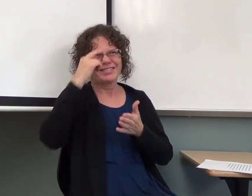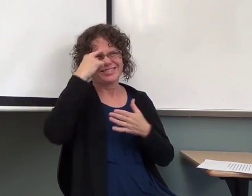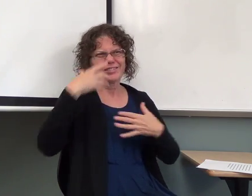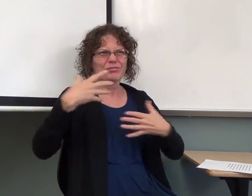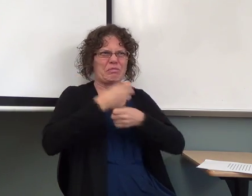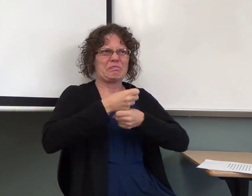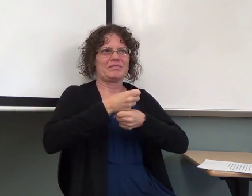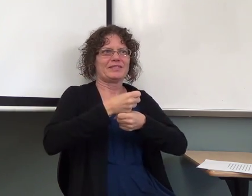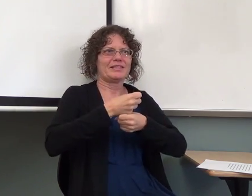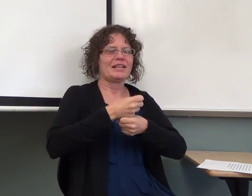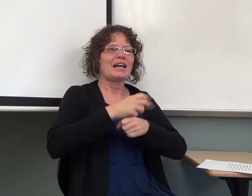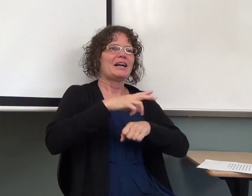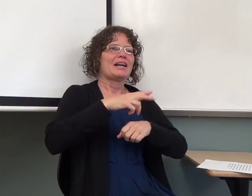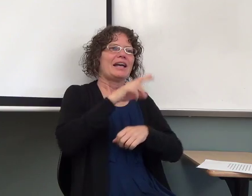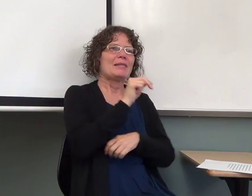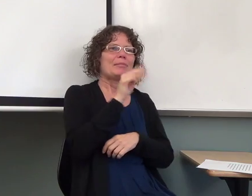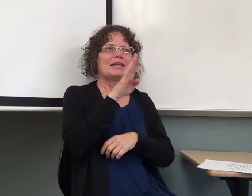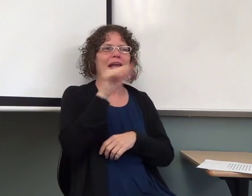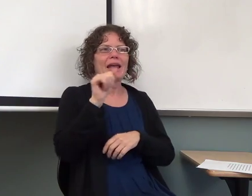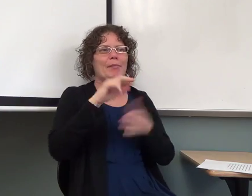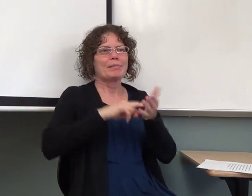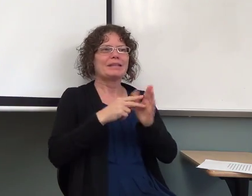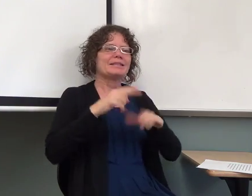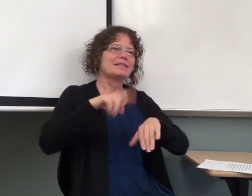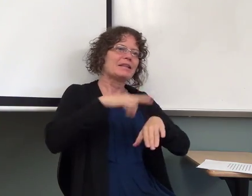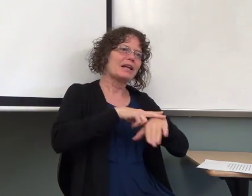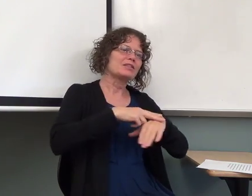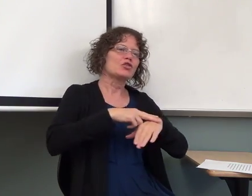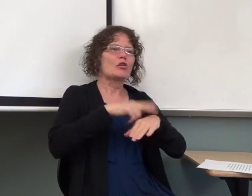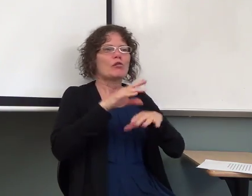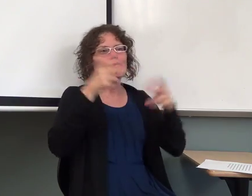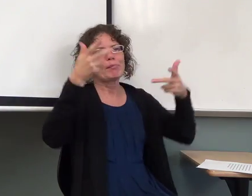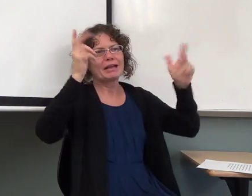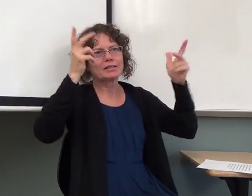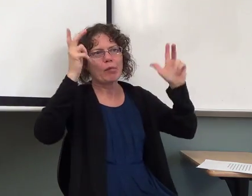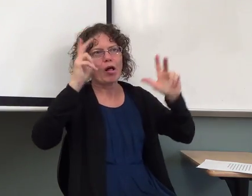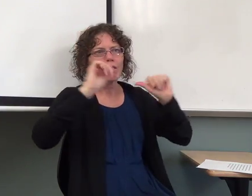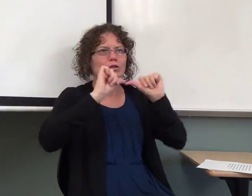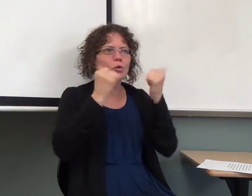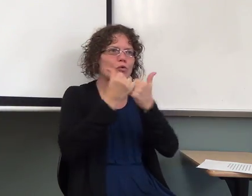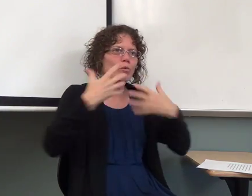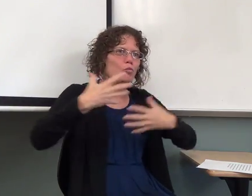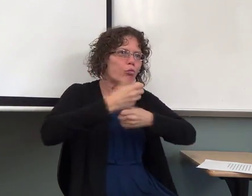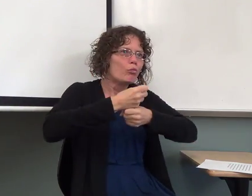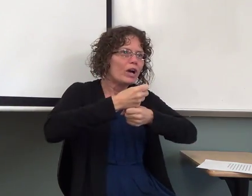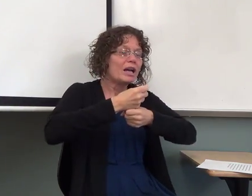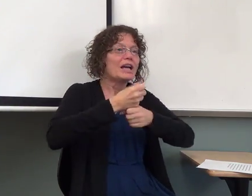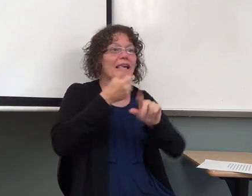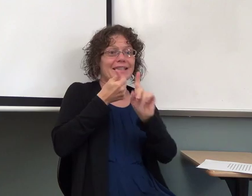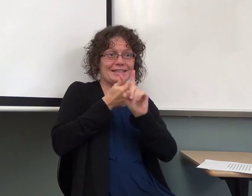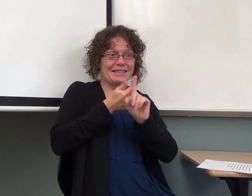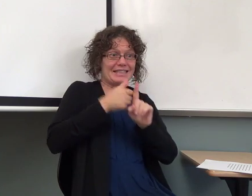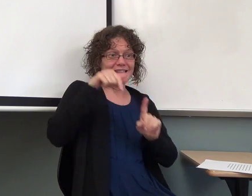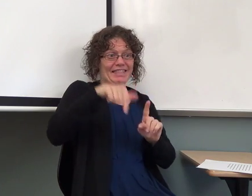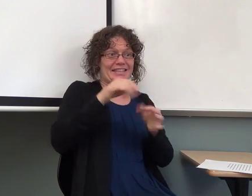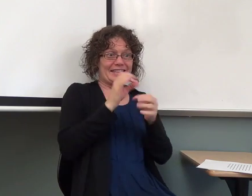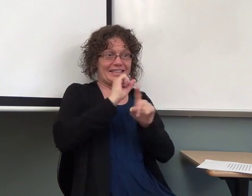National Basketball Association, right? Okay. Now, in this case, it is a noun, but guess what? It's a proper